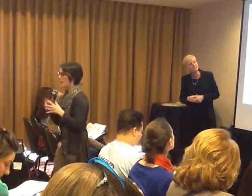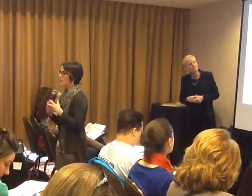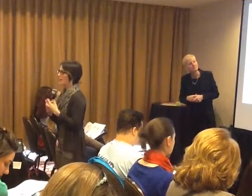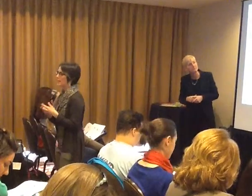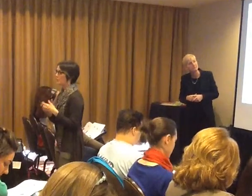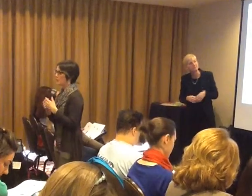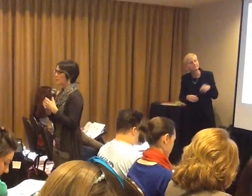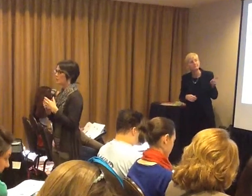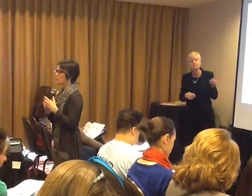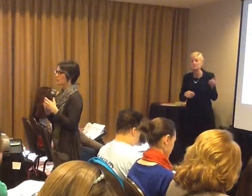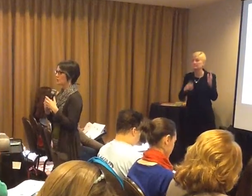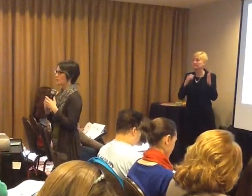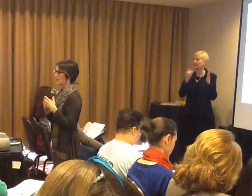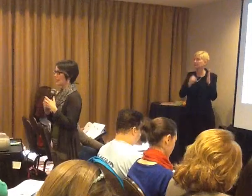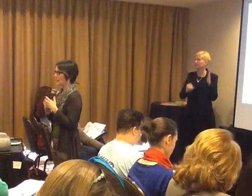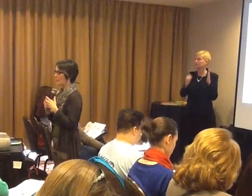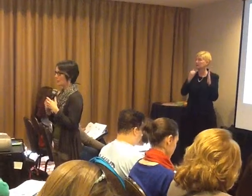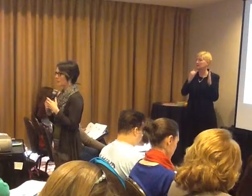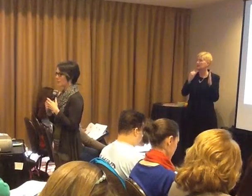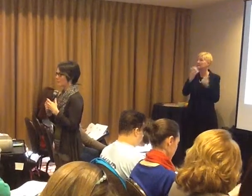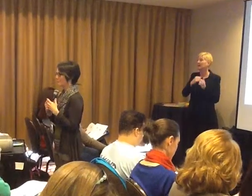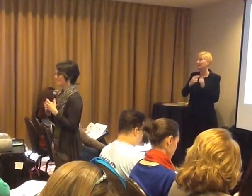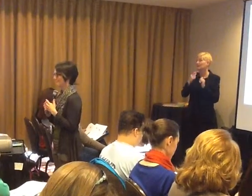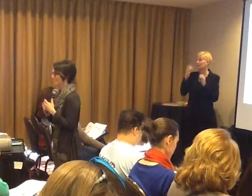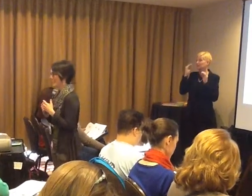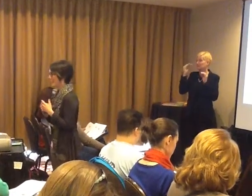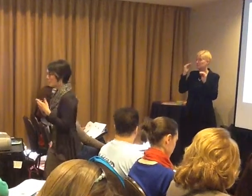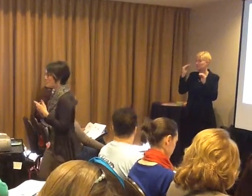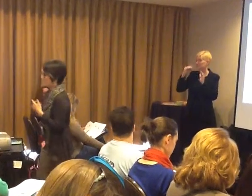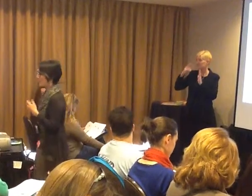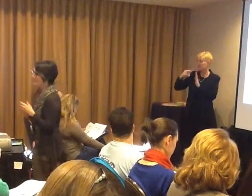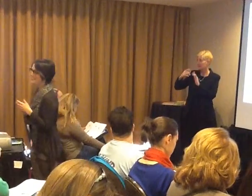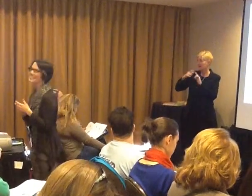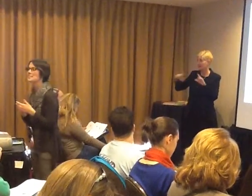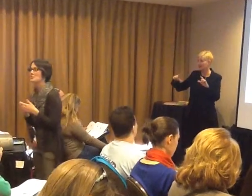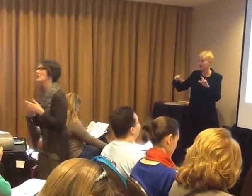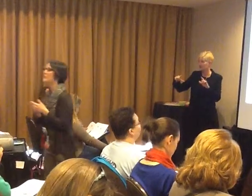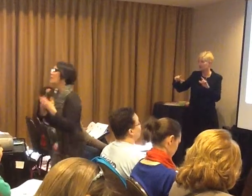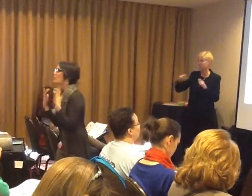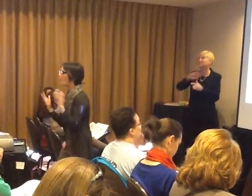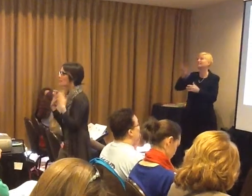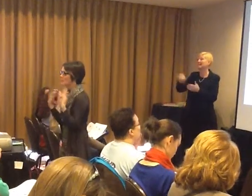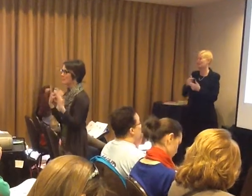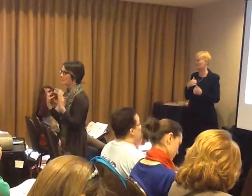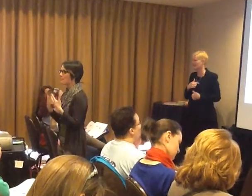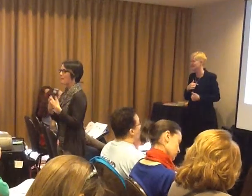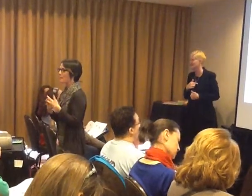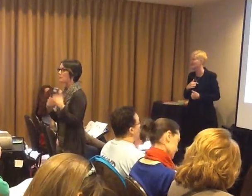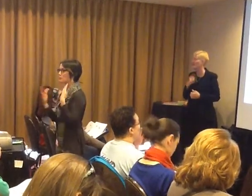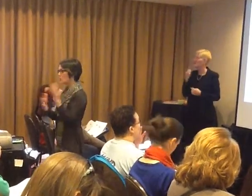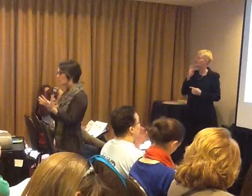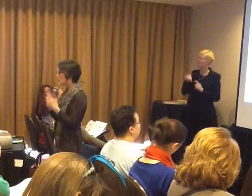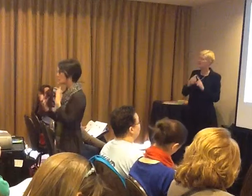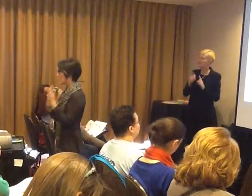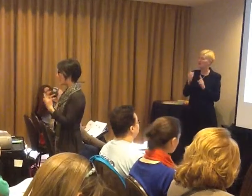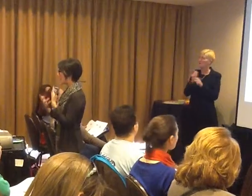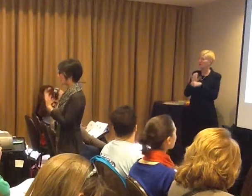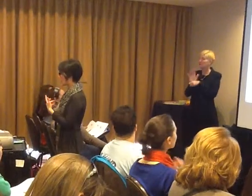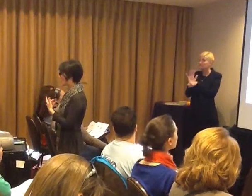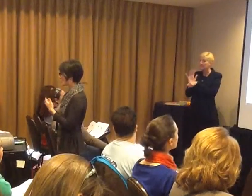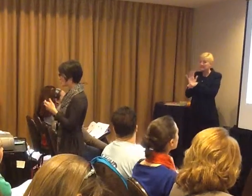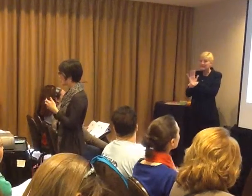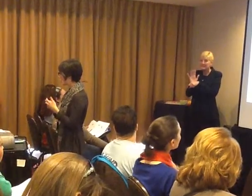Imagery. Anybody who teaches reading or language, which is all of us in this room, we're always talking about making those movies or